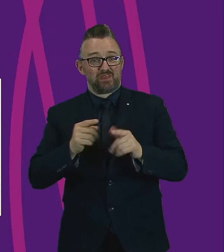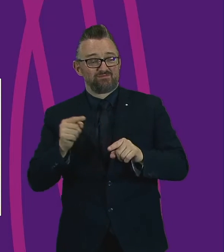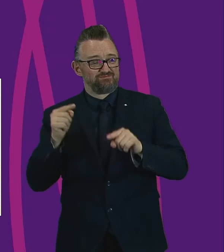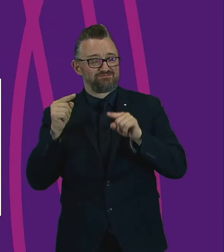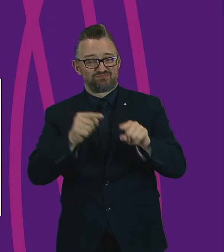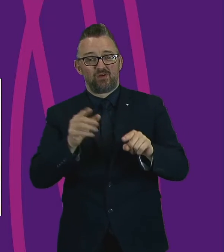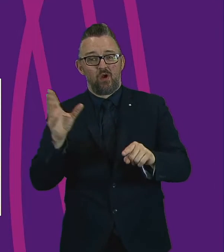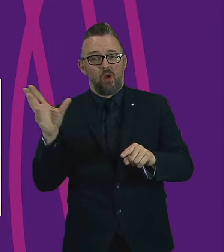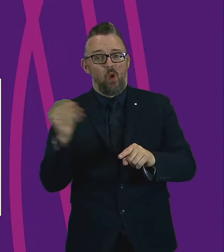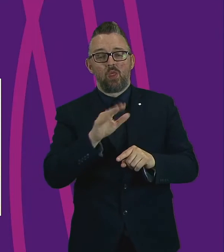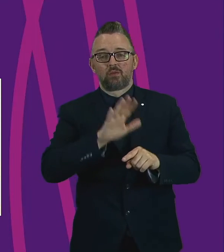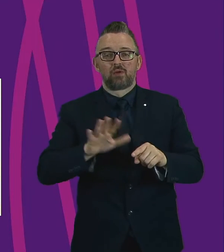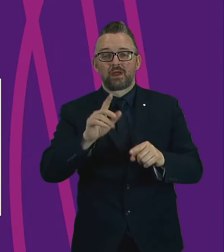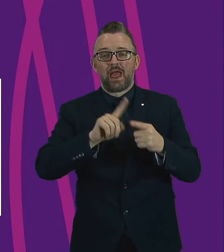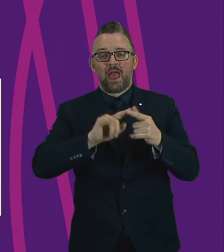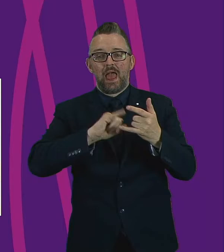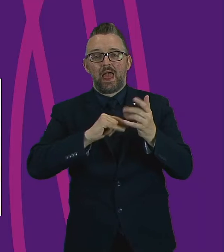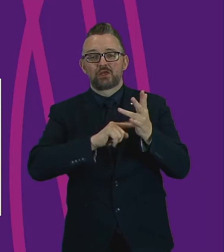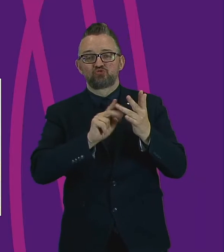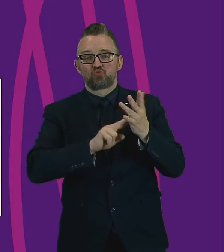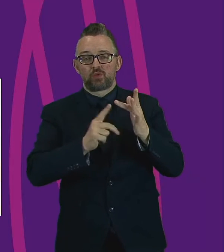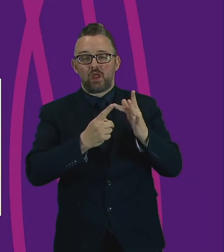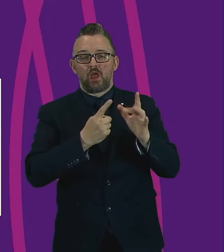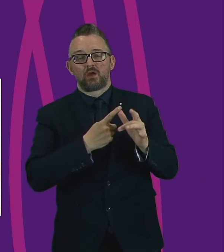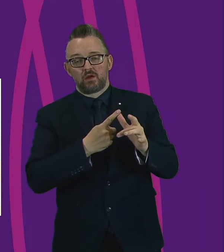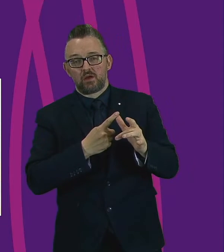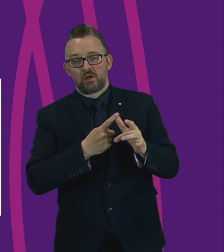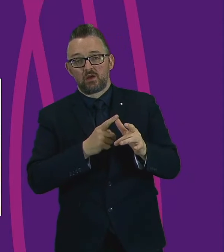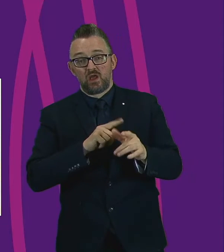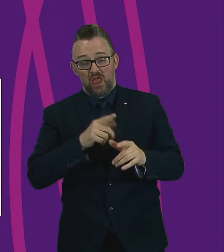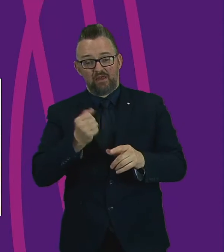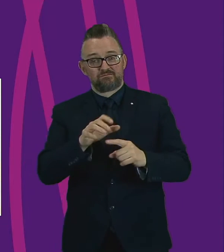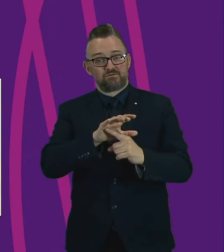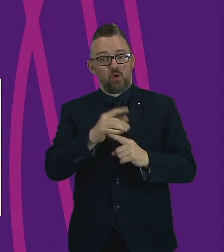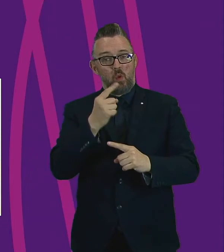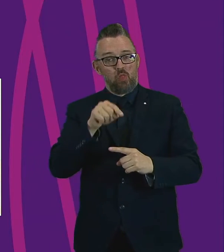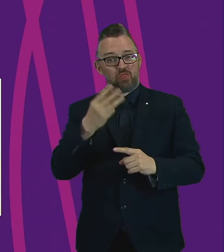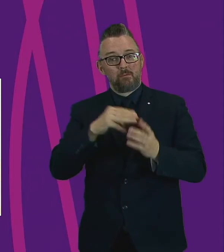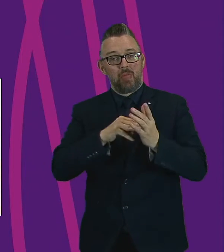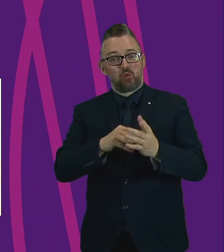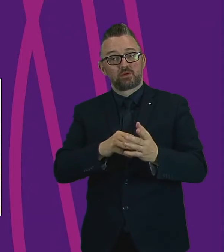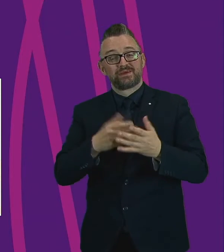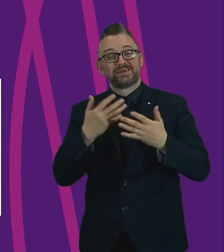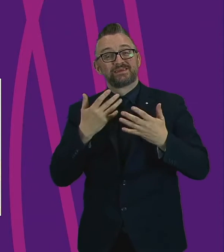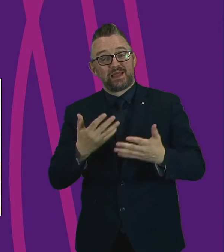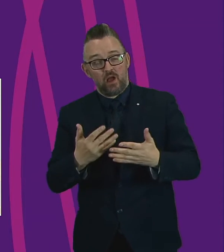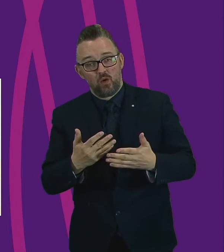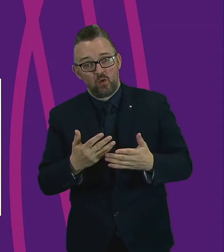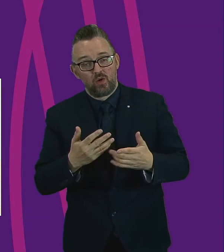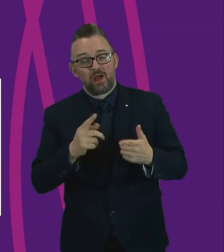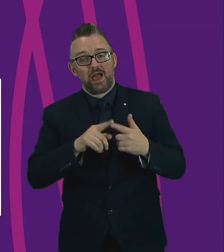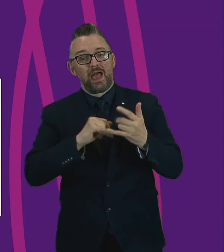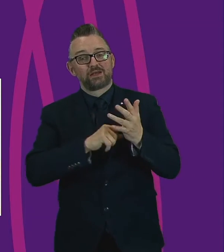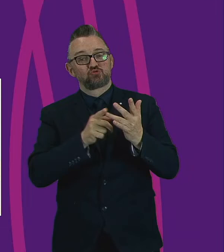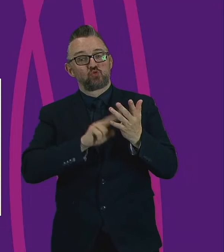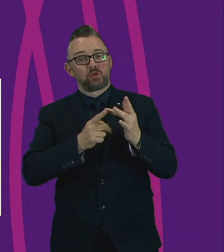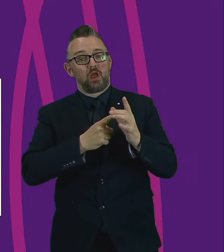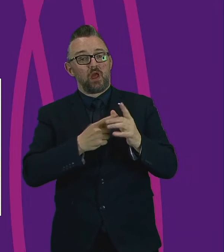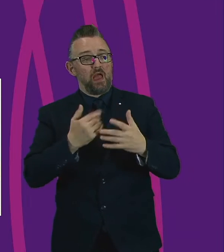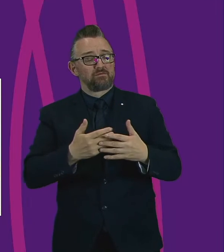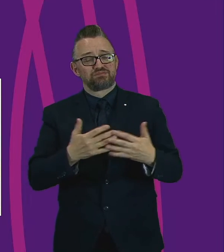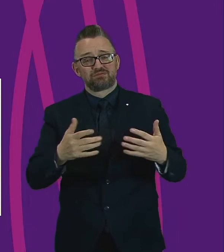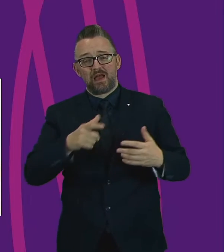in Estonia. That's a country of 1.3 million residents. Today, Estonia has a hardened electronic